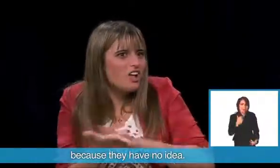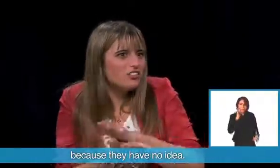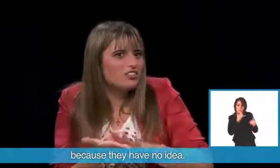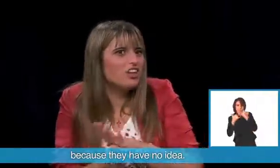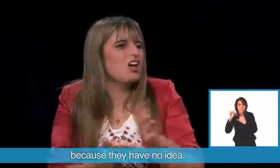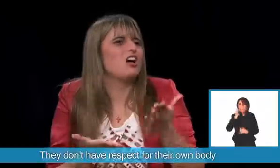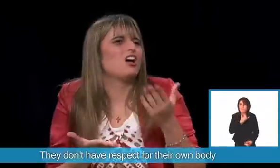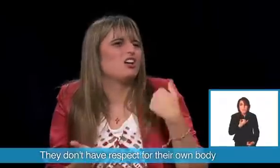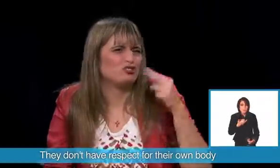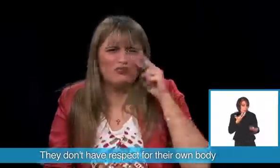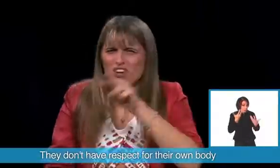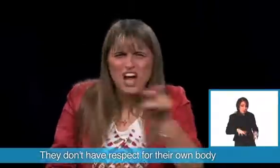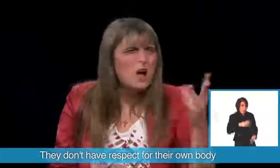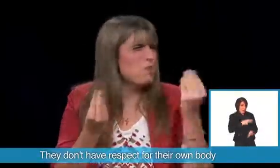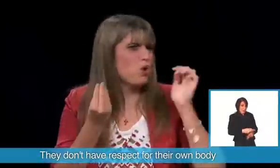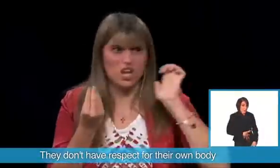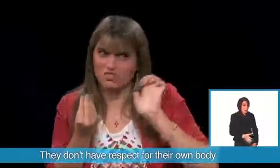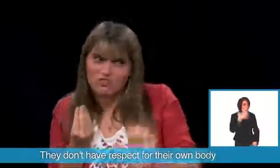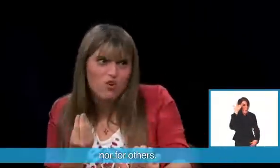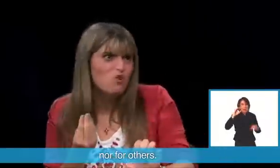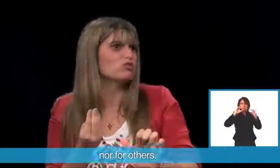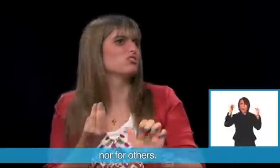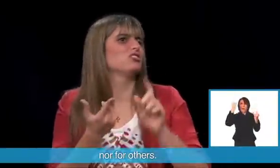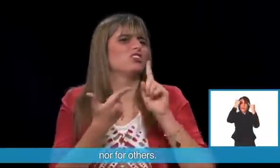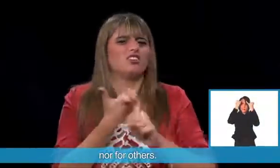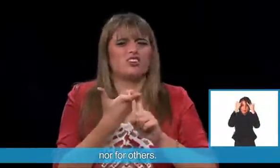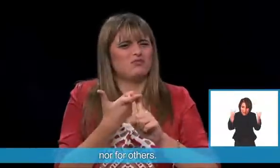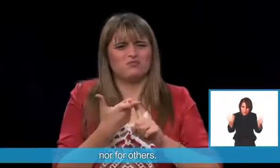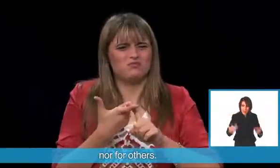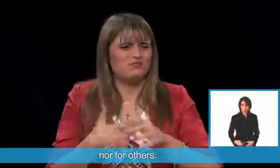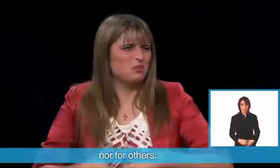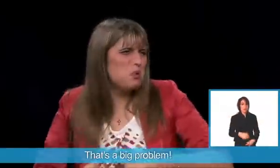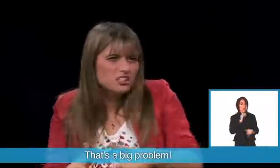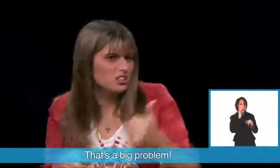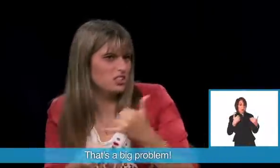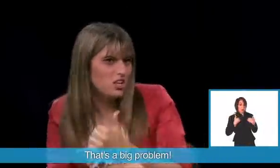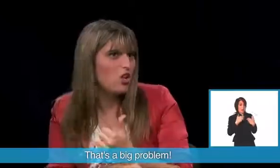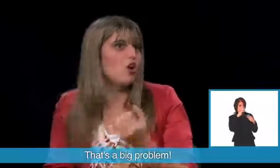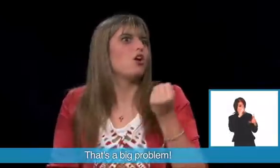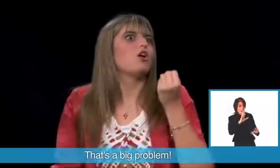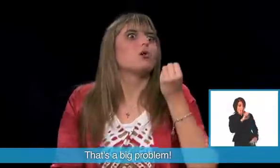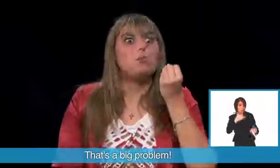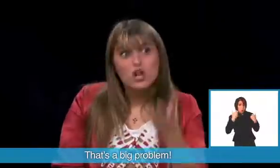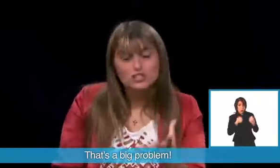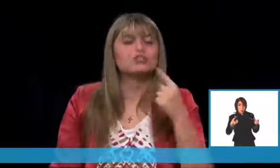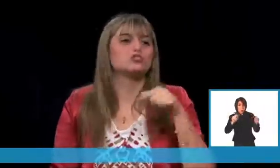idea. They don't have respect for their own body, nor for others. That's a big problem.